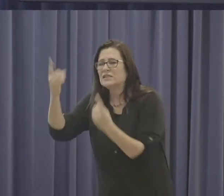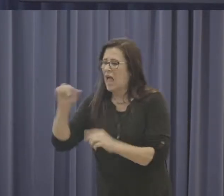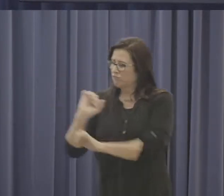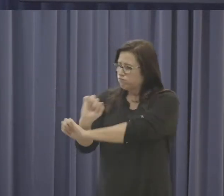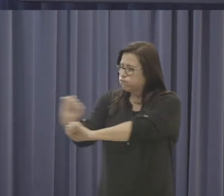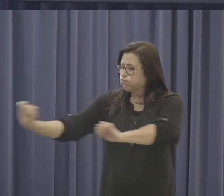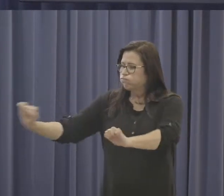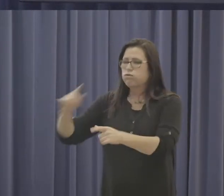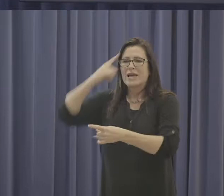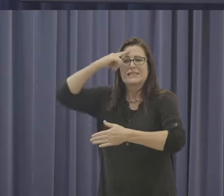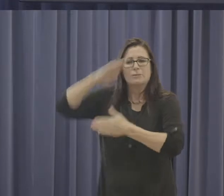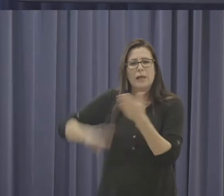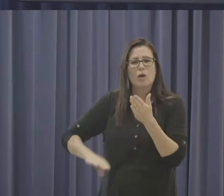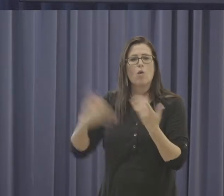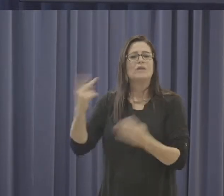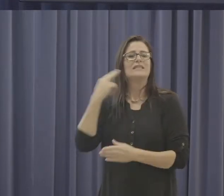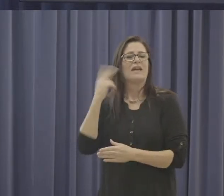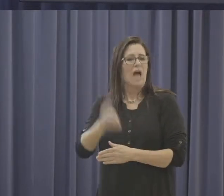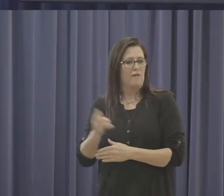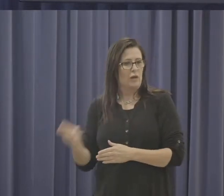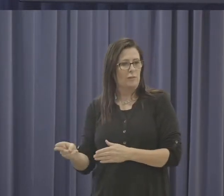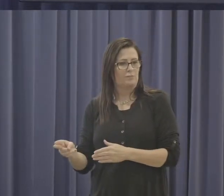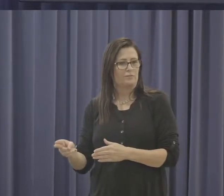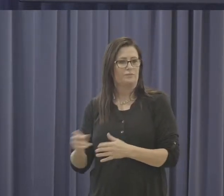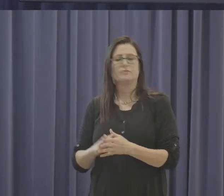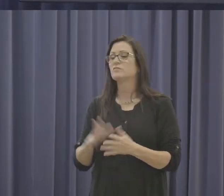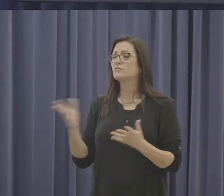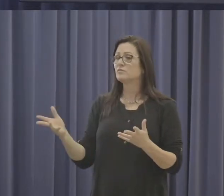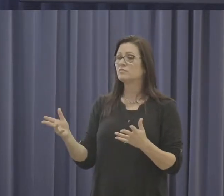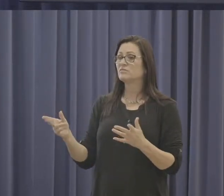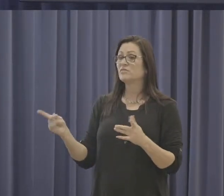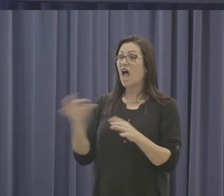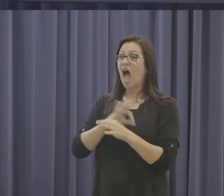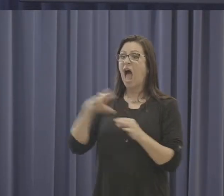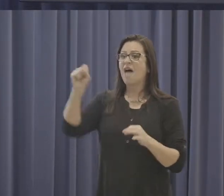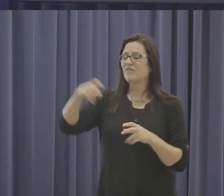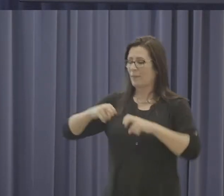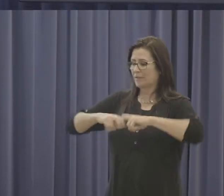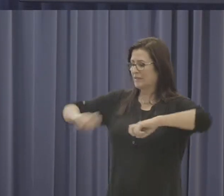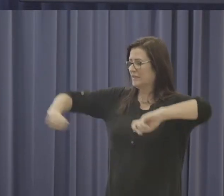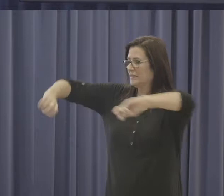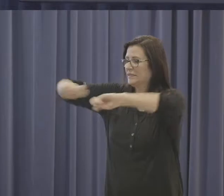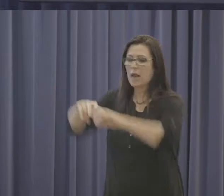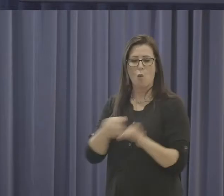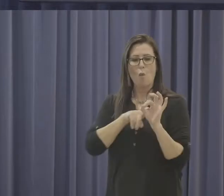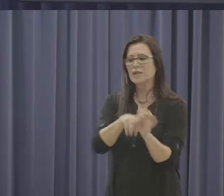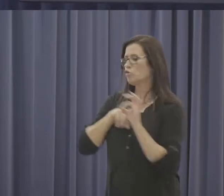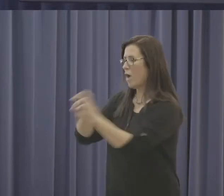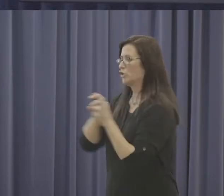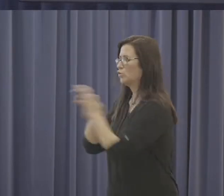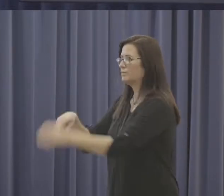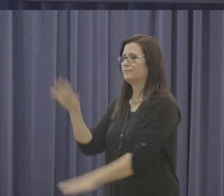a student who is deaf or hard of hearing. And instead of having them sit in a circle, shooting them